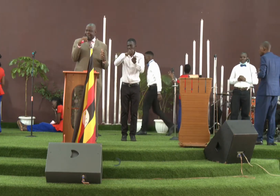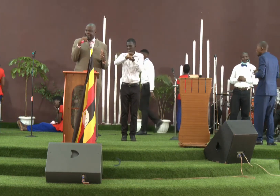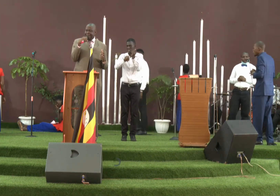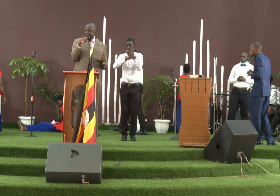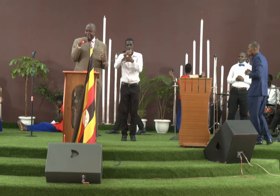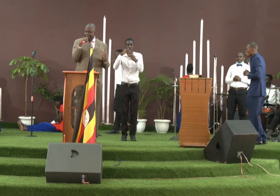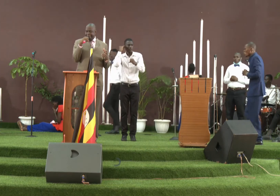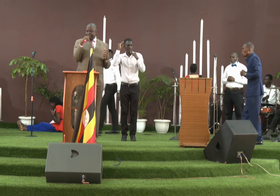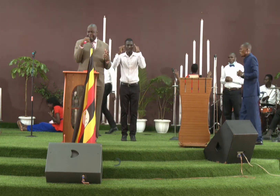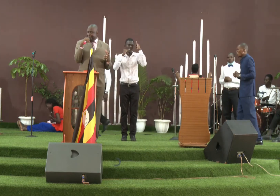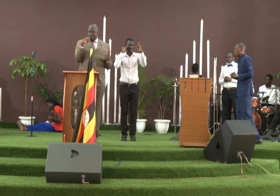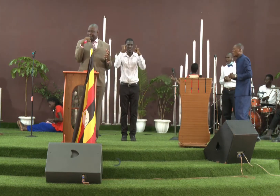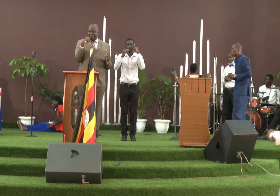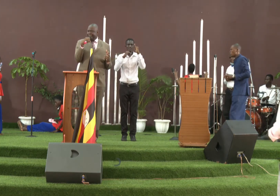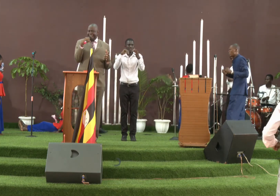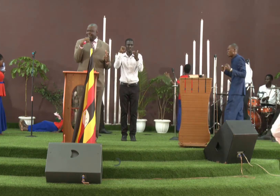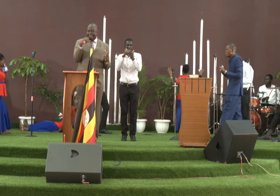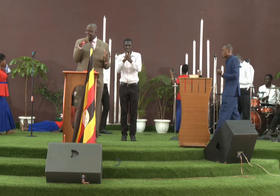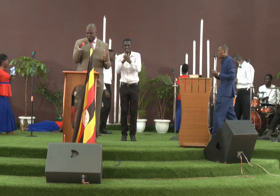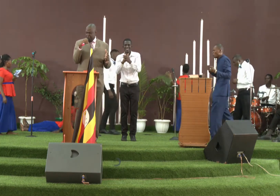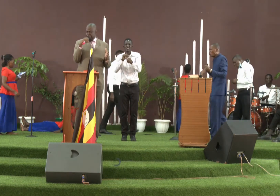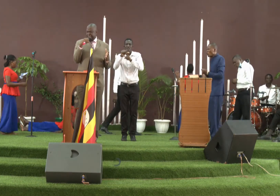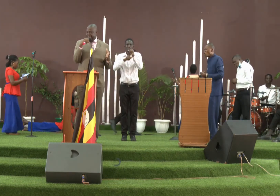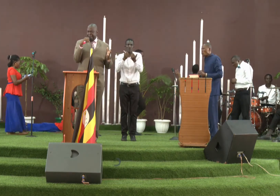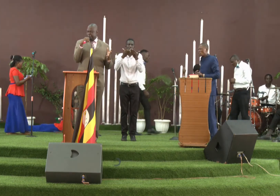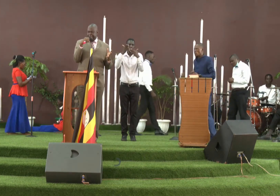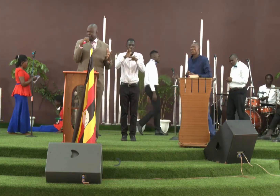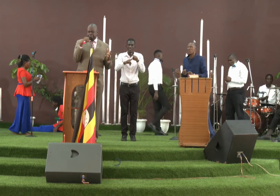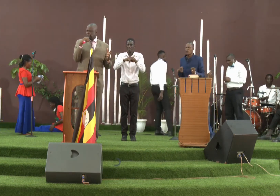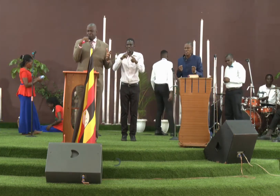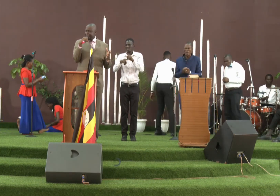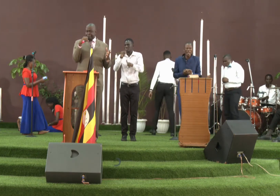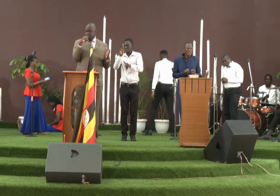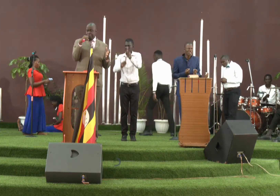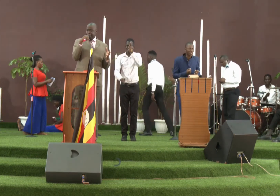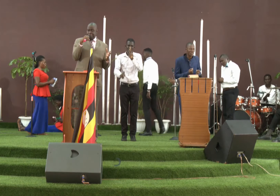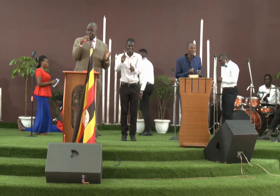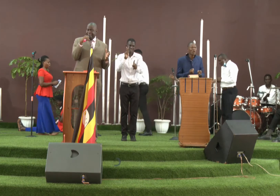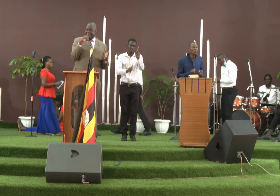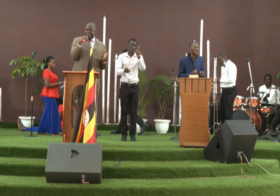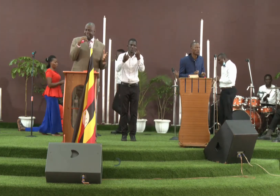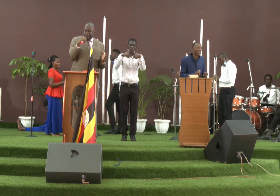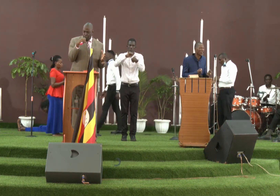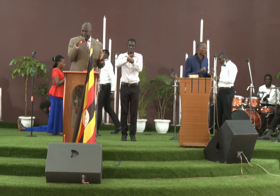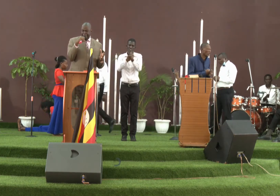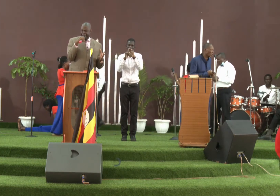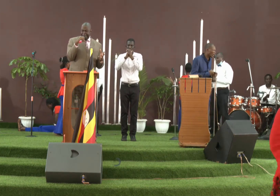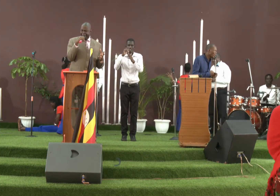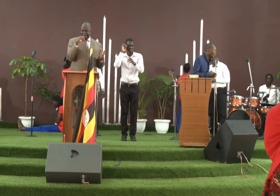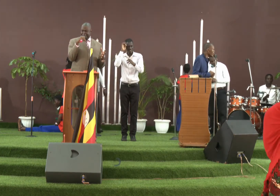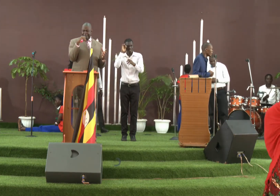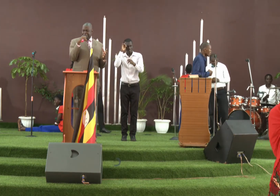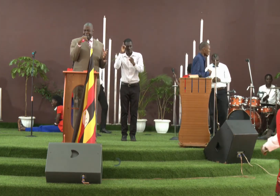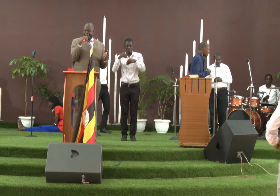byonna Ebitali mukama Munseya fe Tubijulula